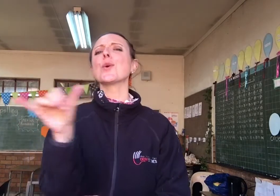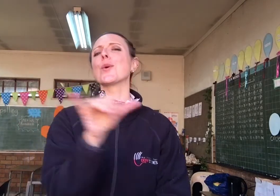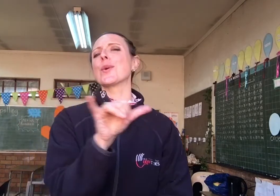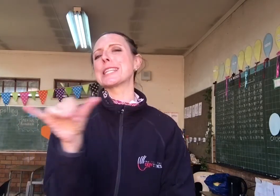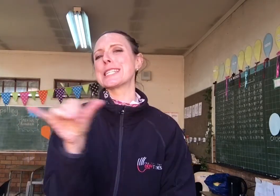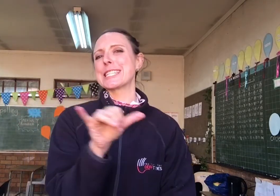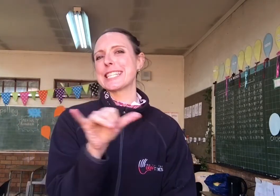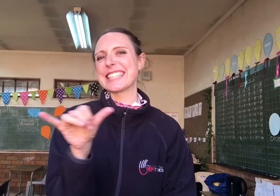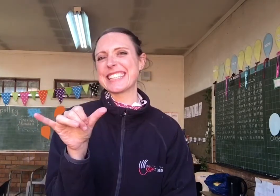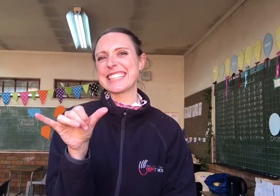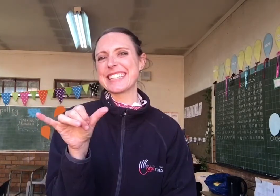which.